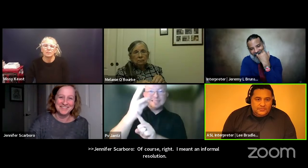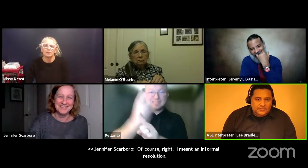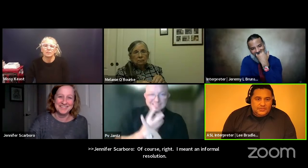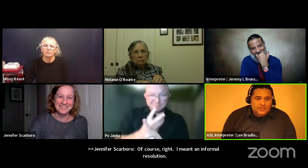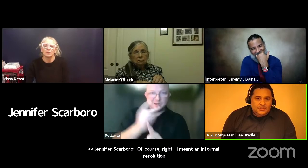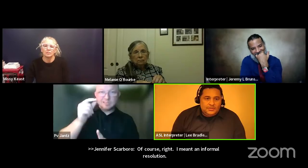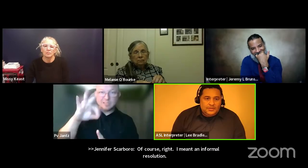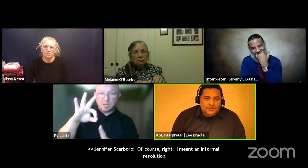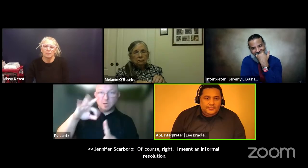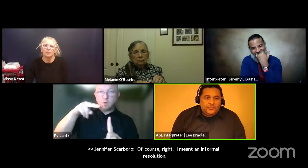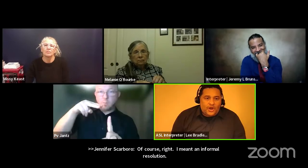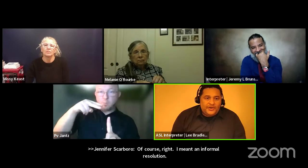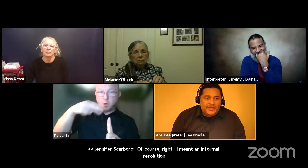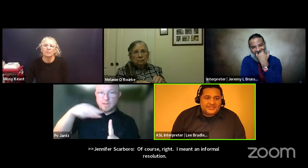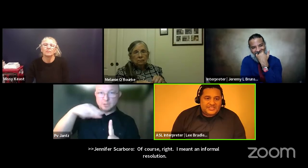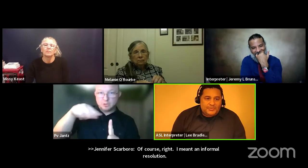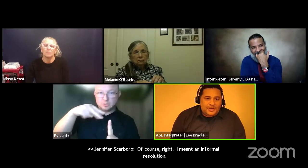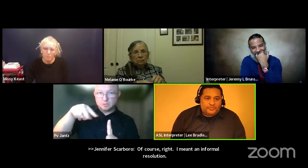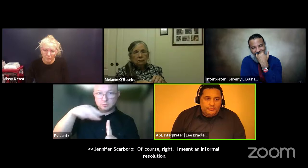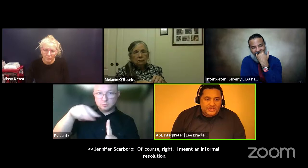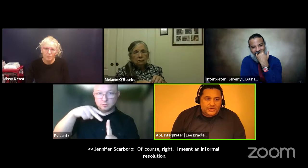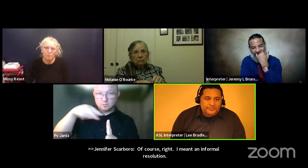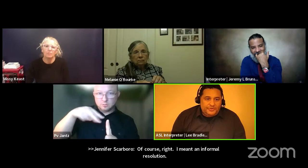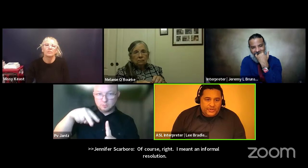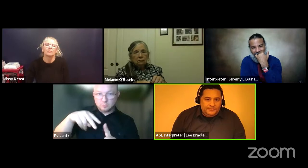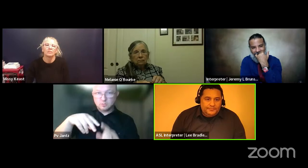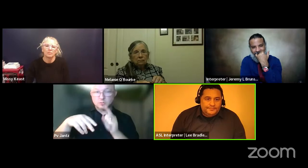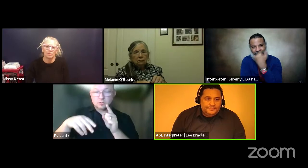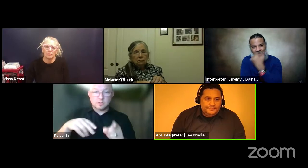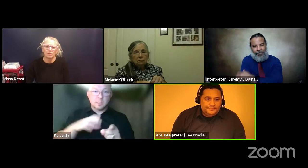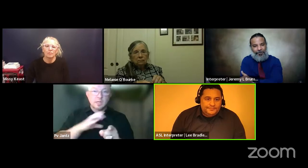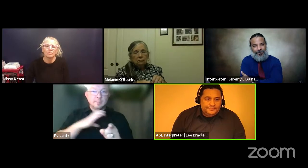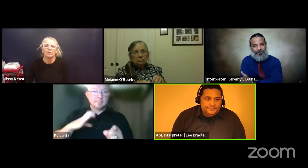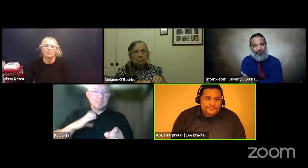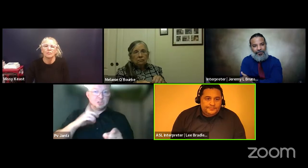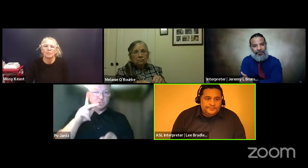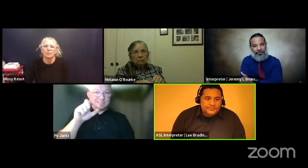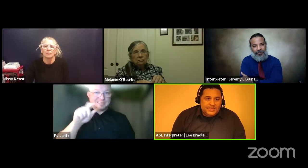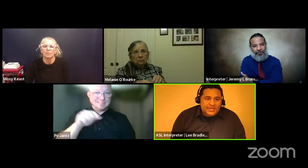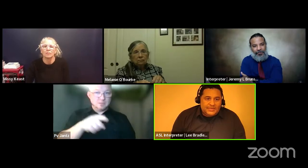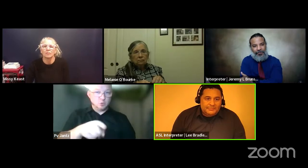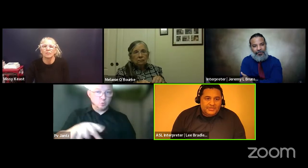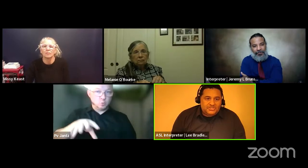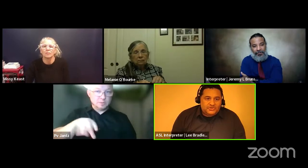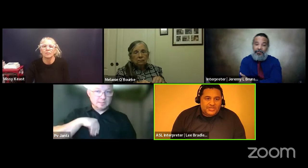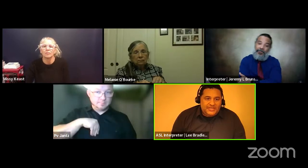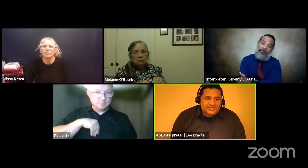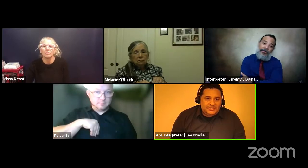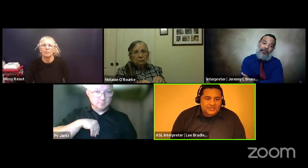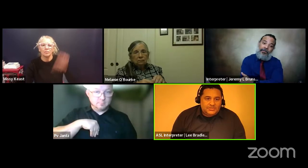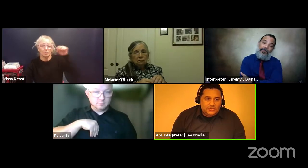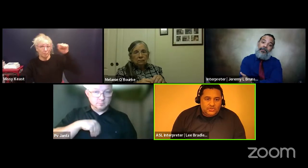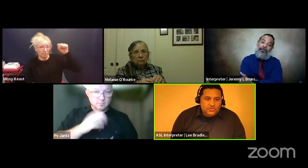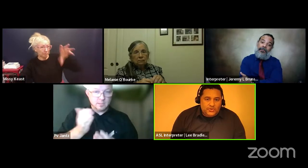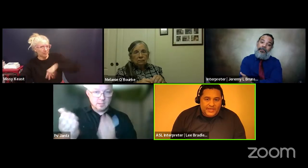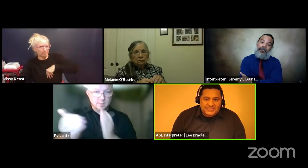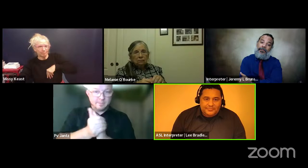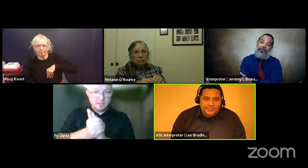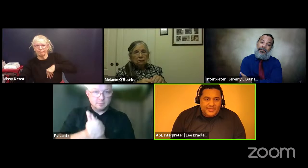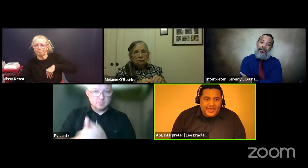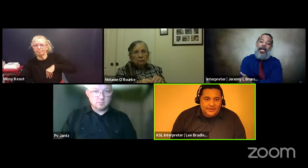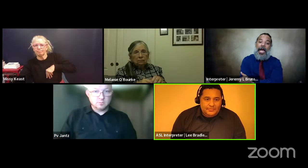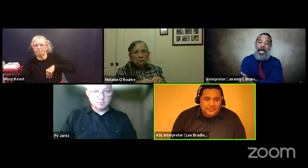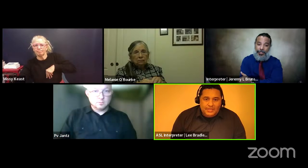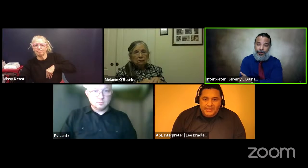resolution regarding a 6-month probationary period. And Commissioner Keast, do you